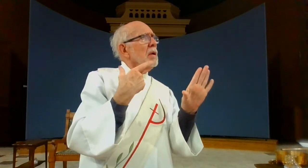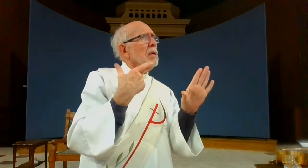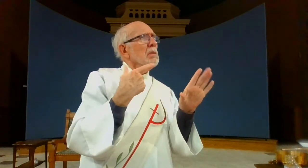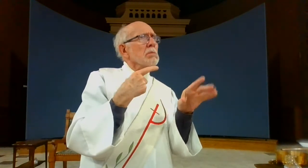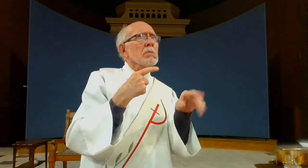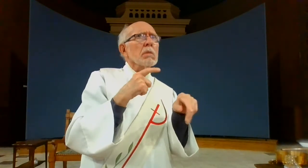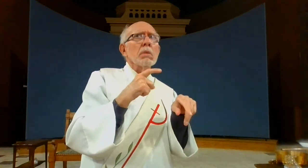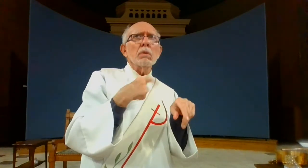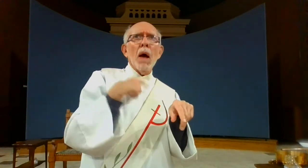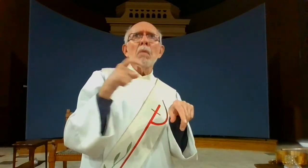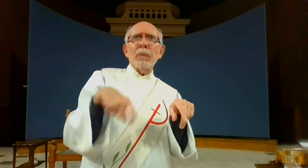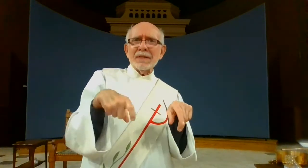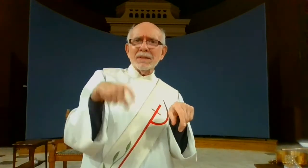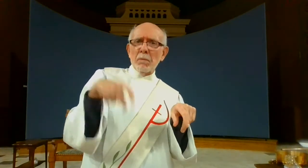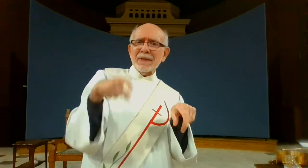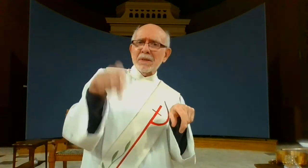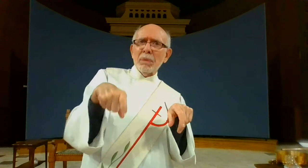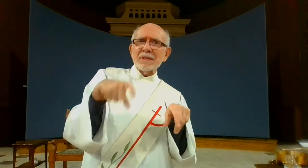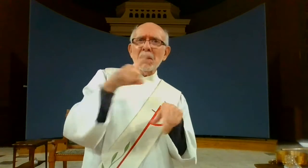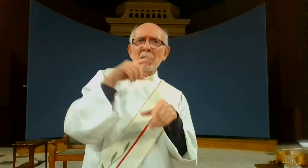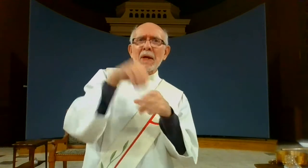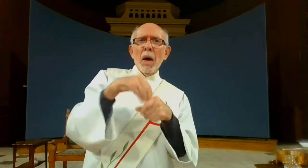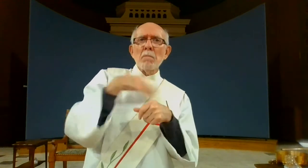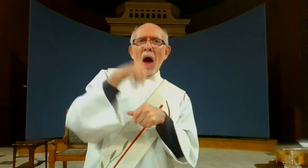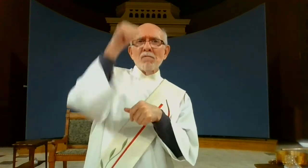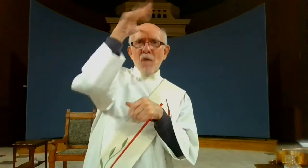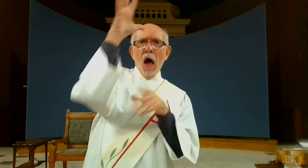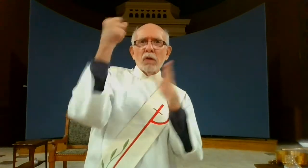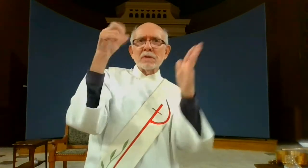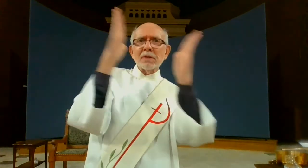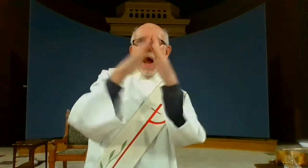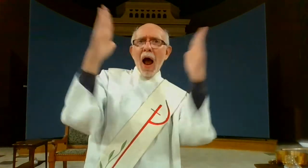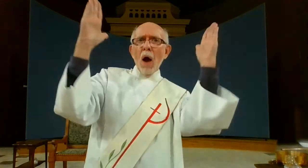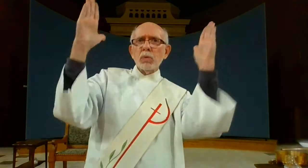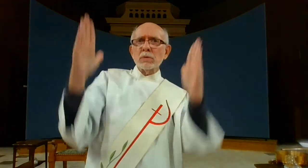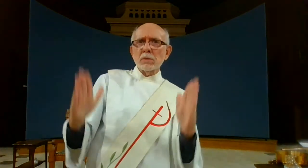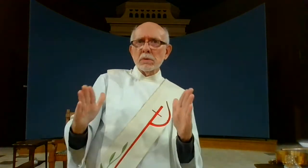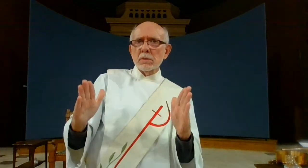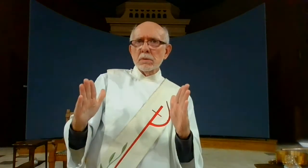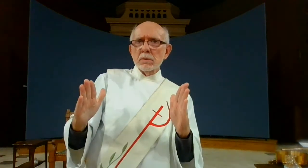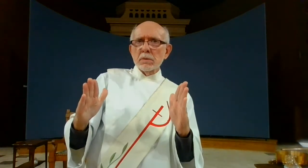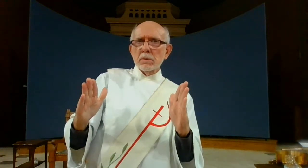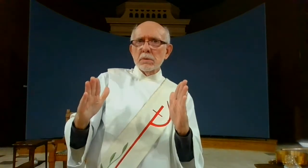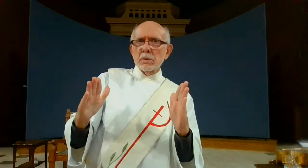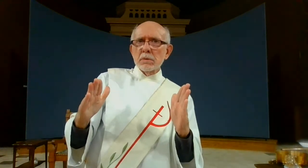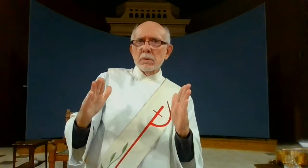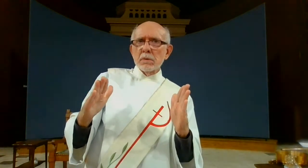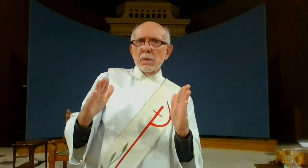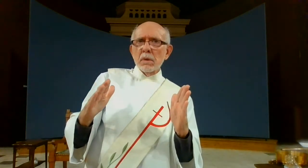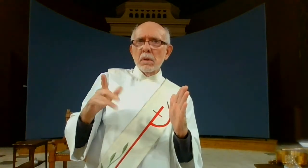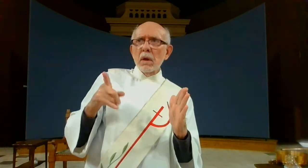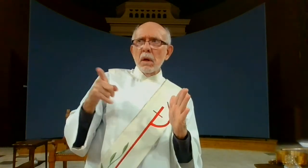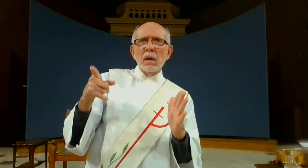And when Jesus saw them, he asked, why were they looking for them? Don't you know I'm supposed to be in my Father's house?